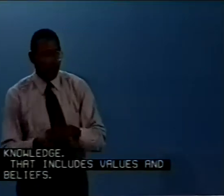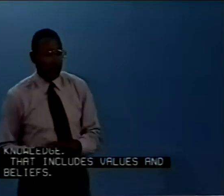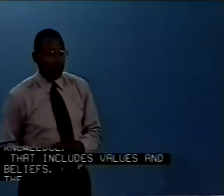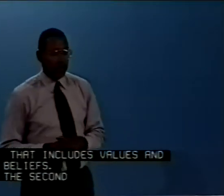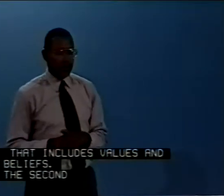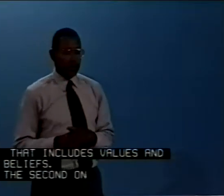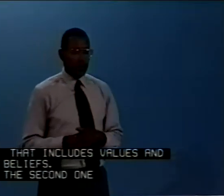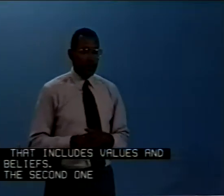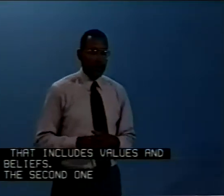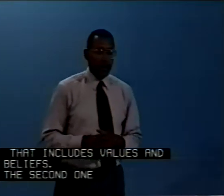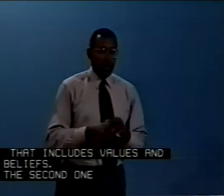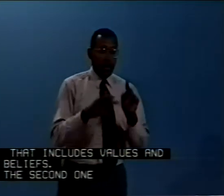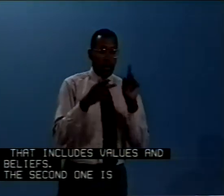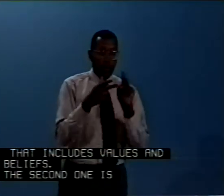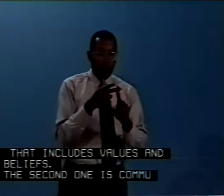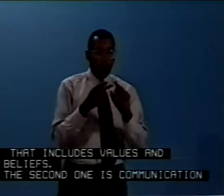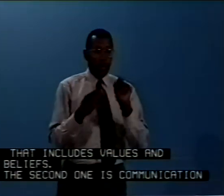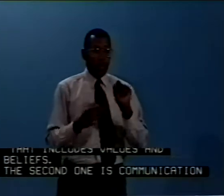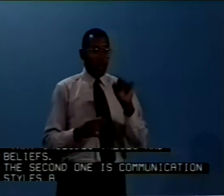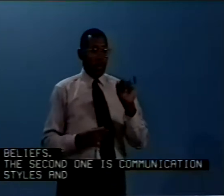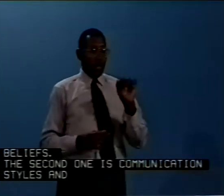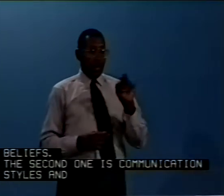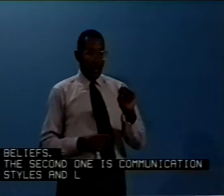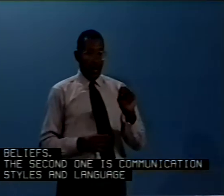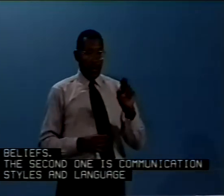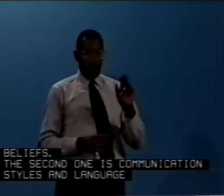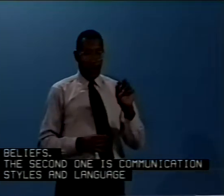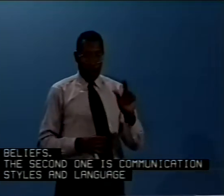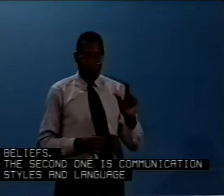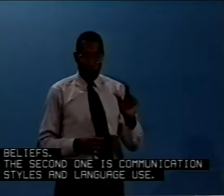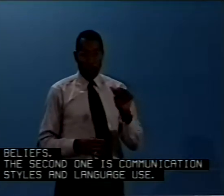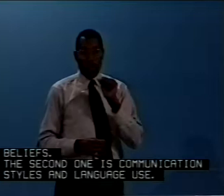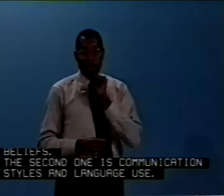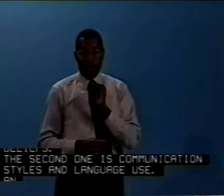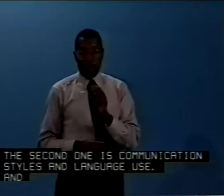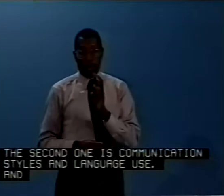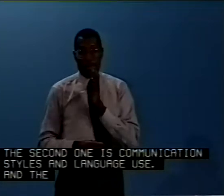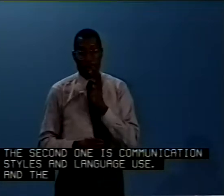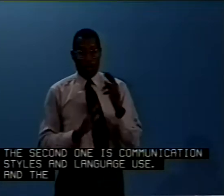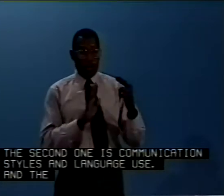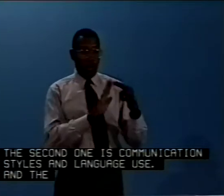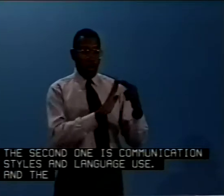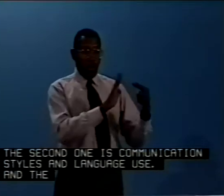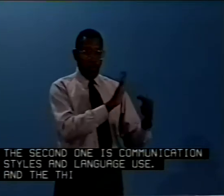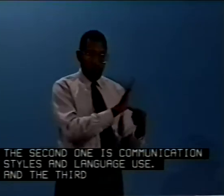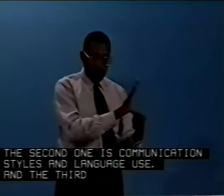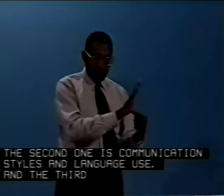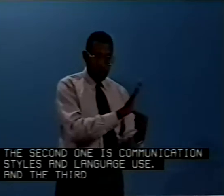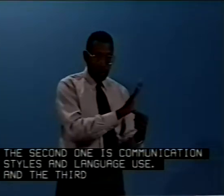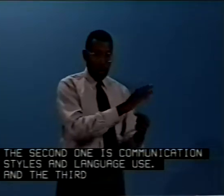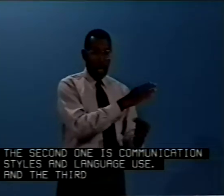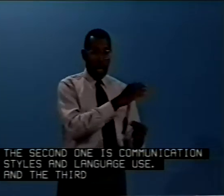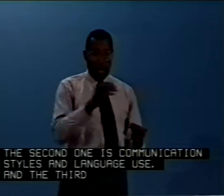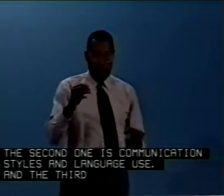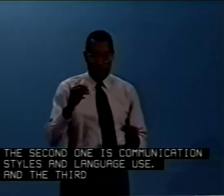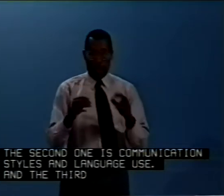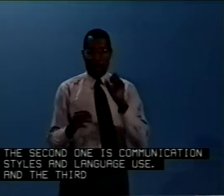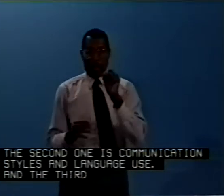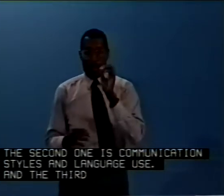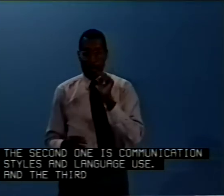use. And the third one, informal, unspoken rules and